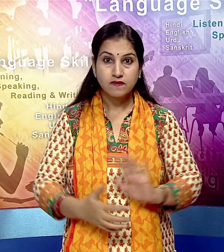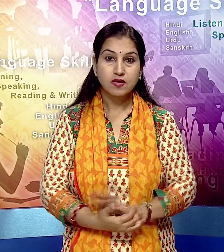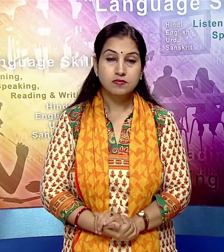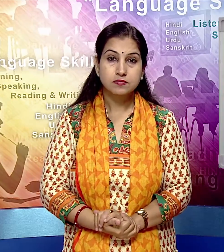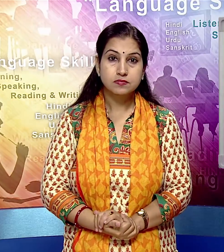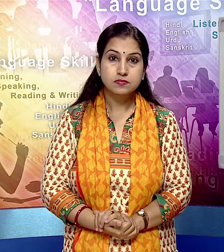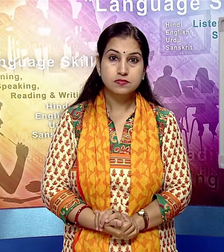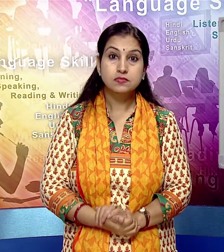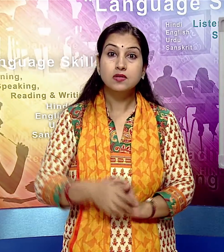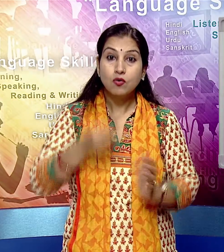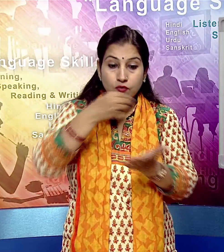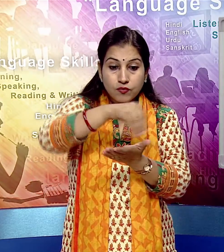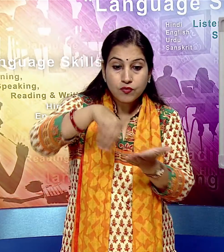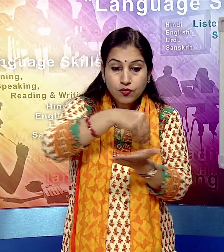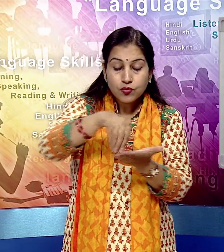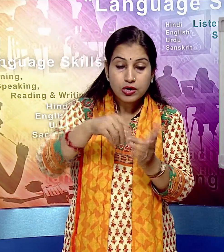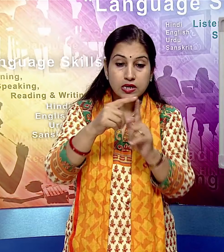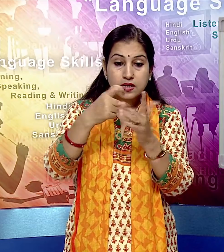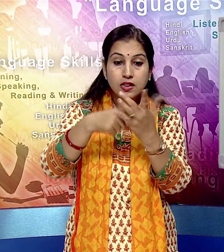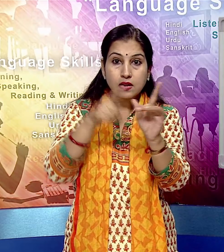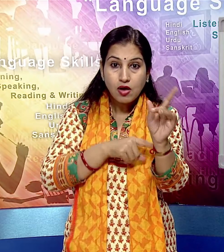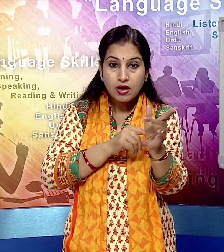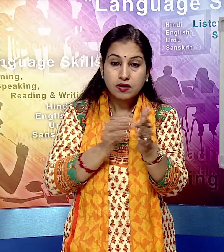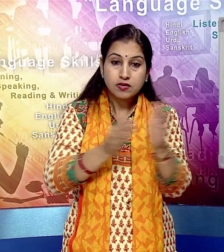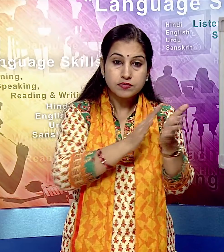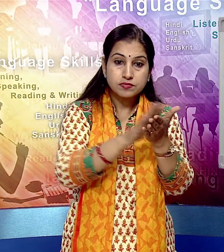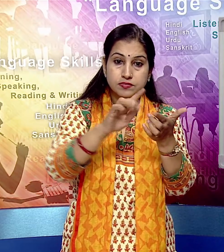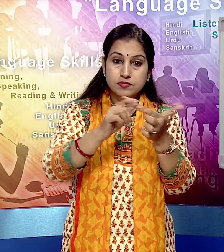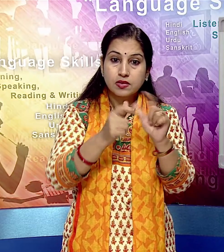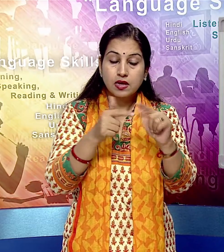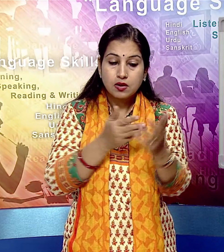Methods of cooking food by dry heat are